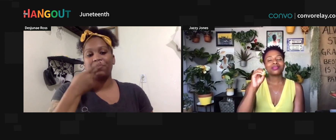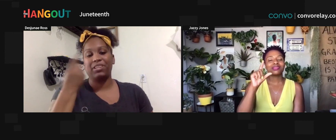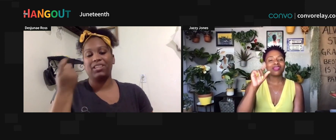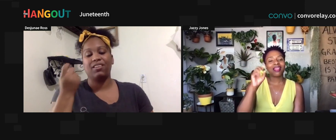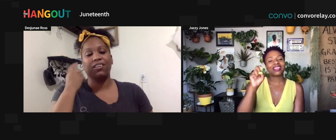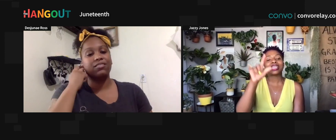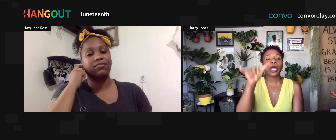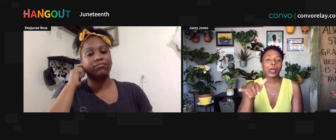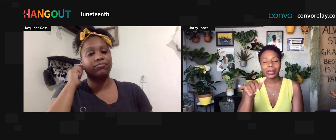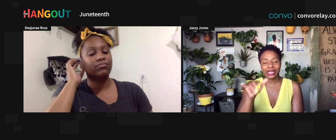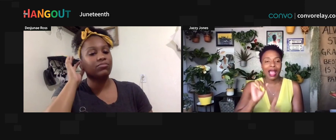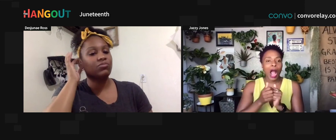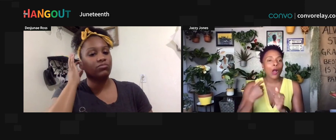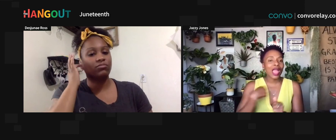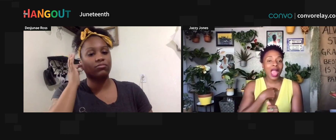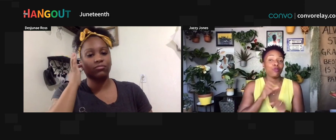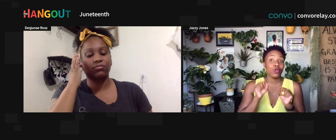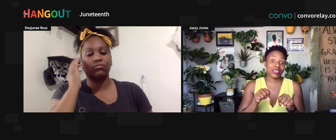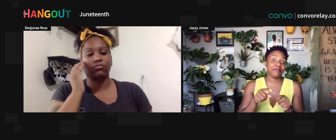say Juneteenth.